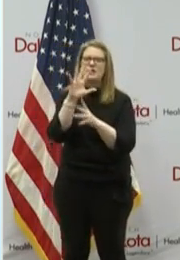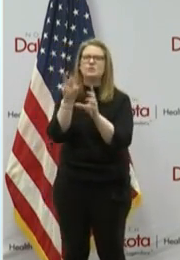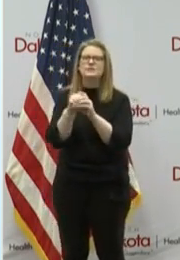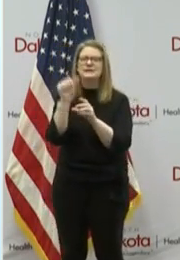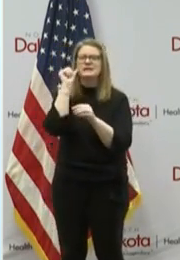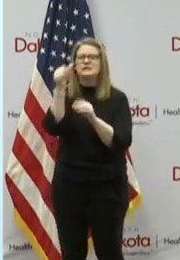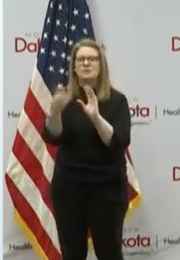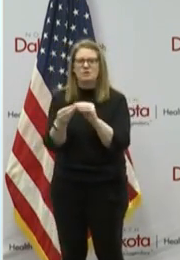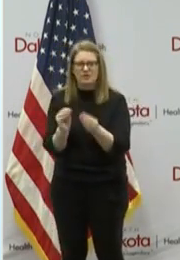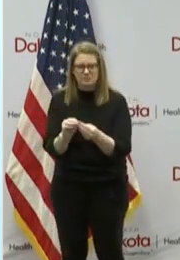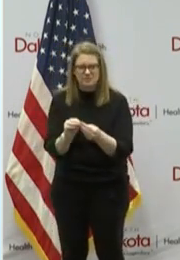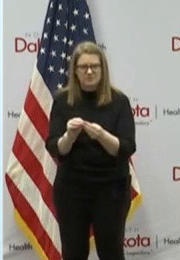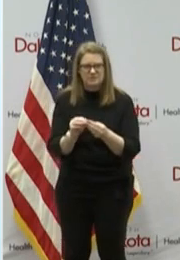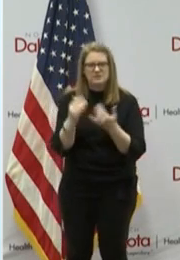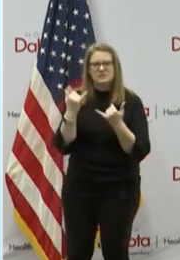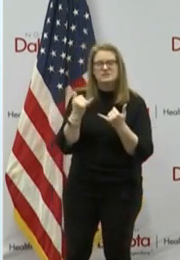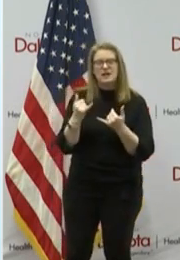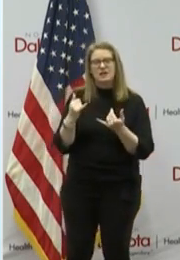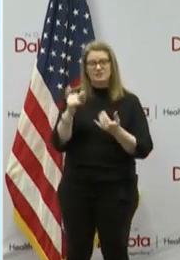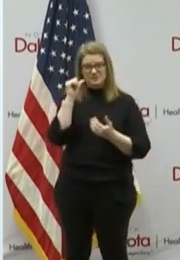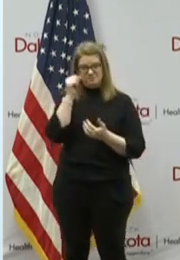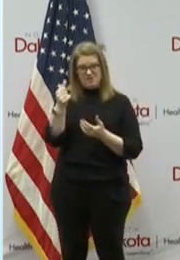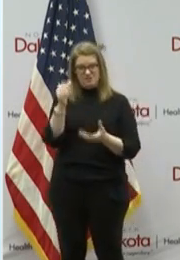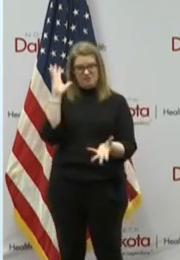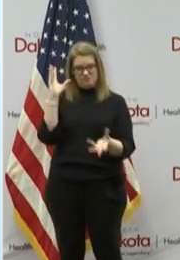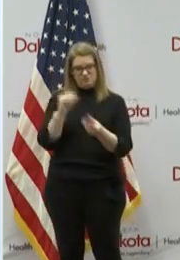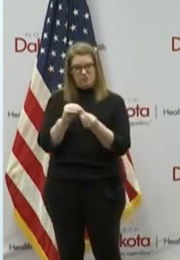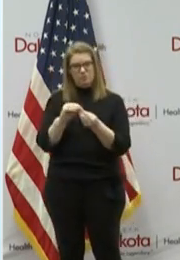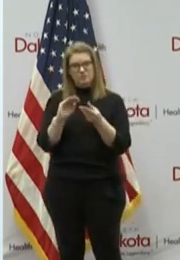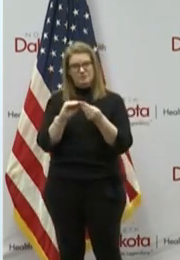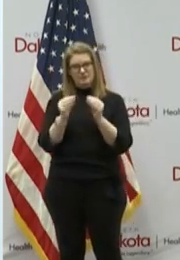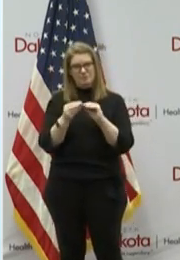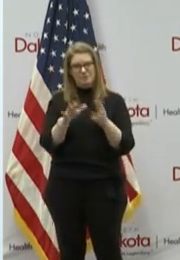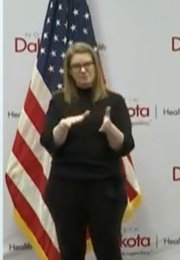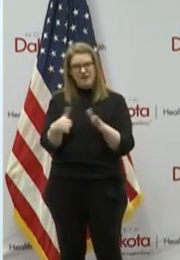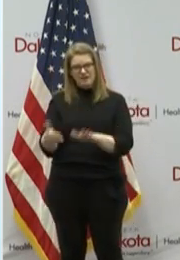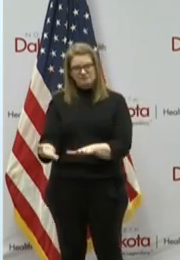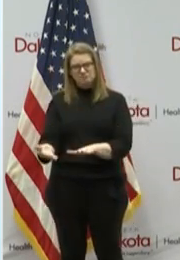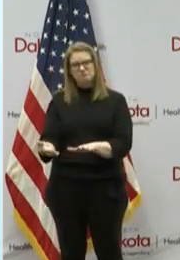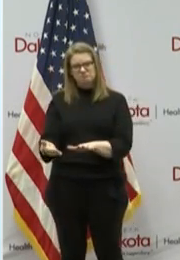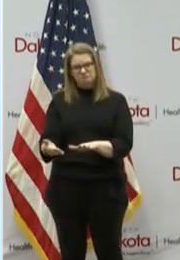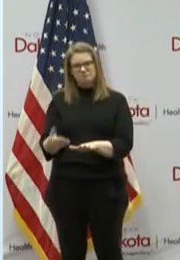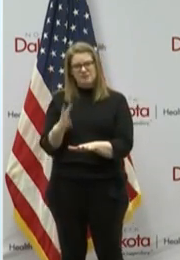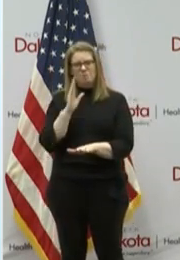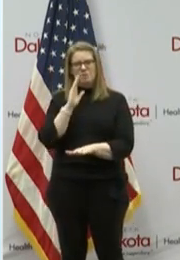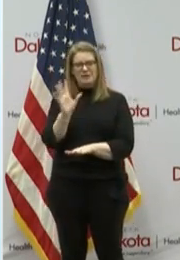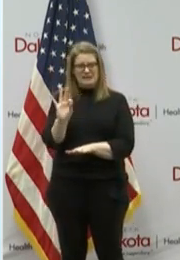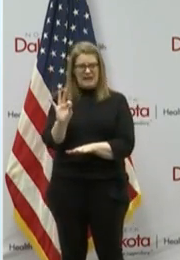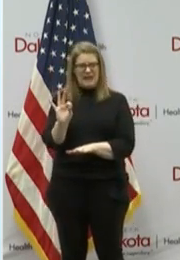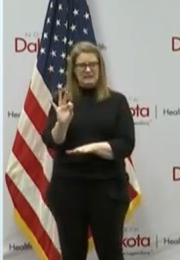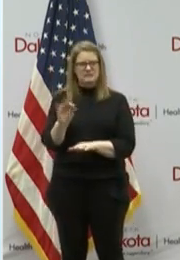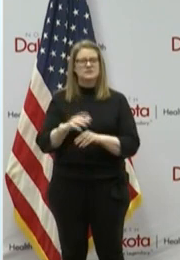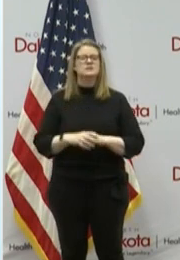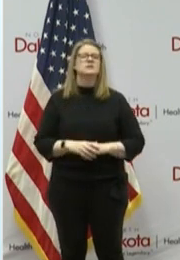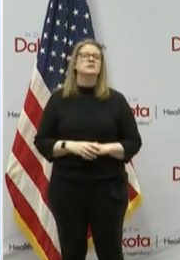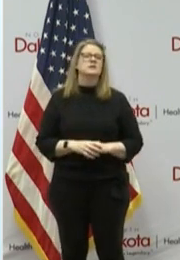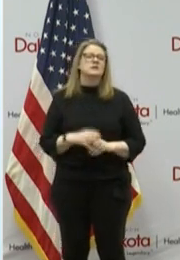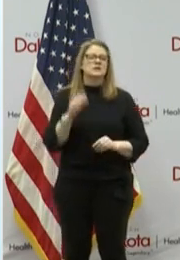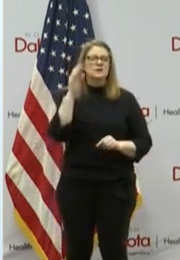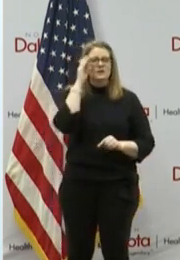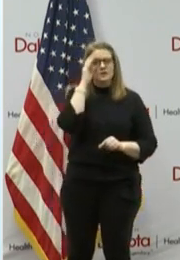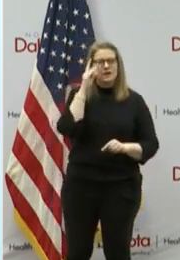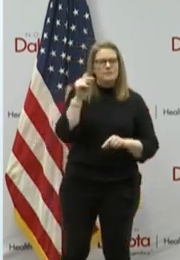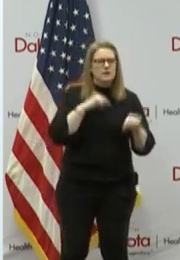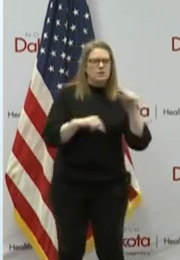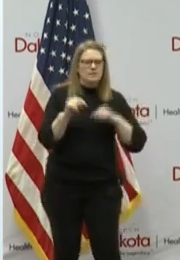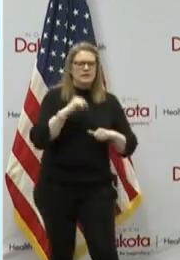expect that tomorrow the total number of individuals who've passed will be 9. I want to go back to that